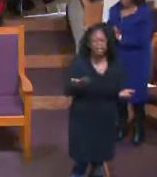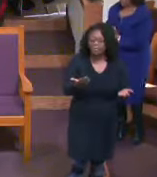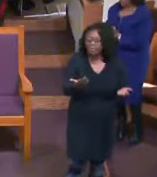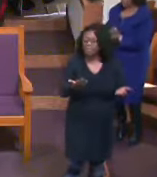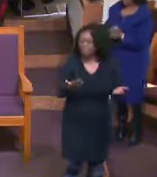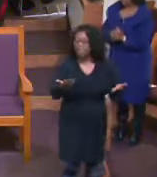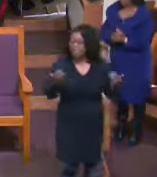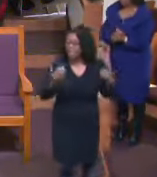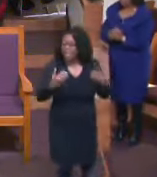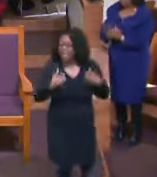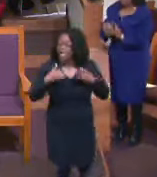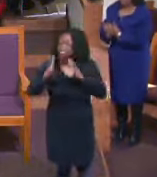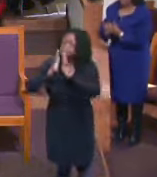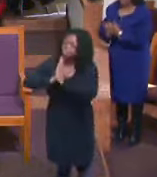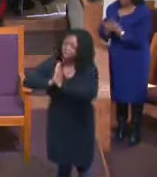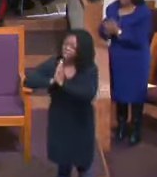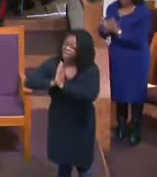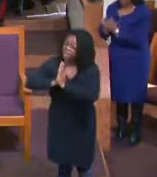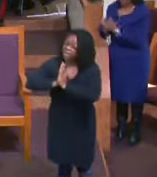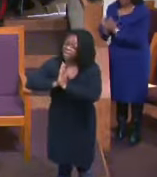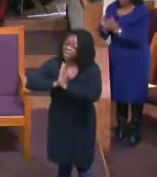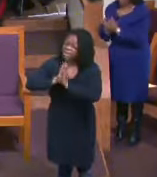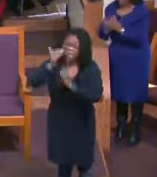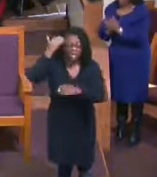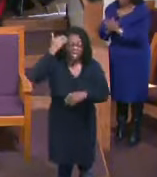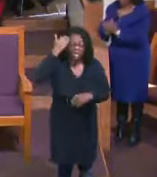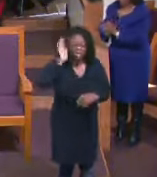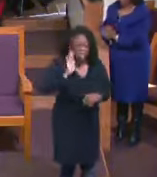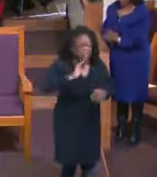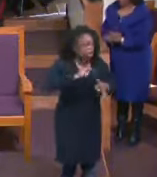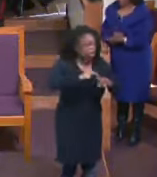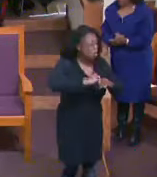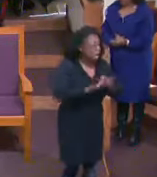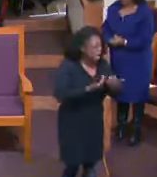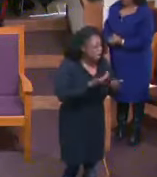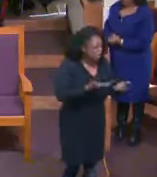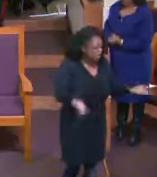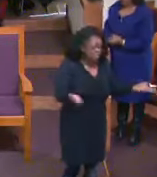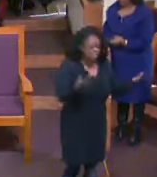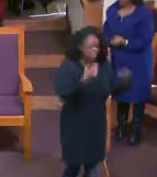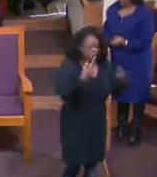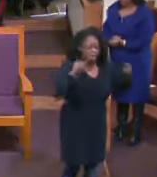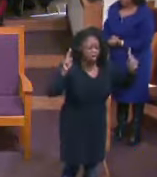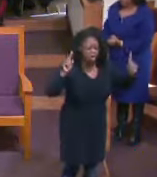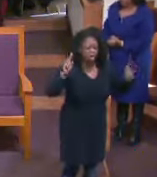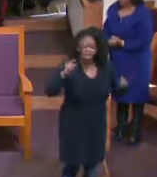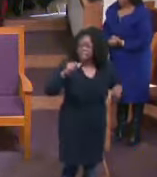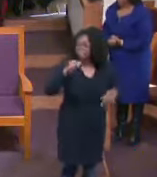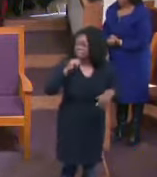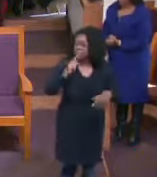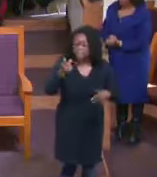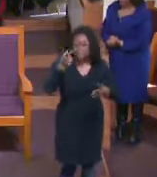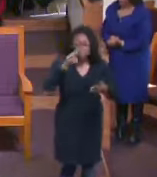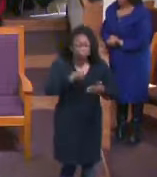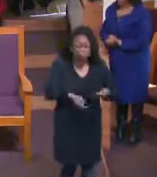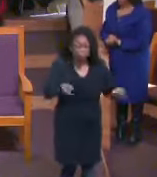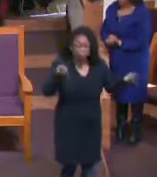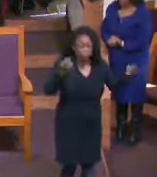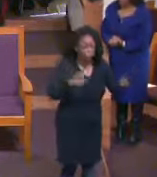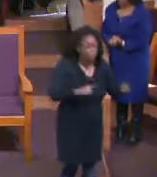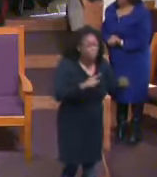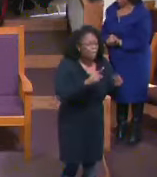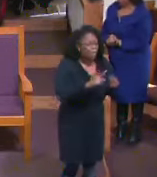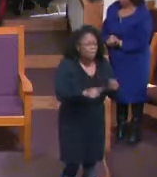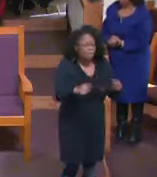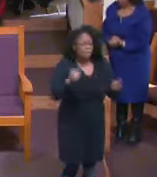ever had to pray, didn't know how things were going to work, didn't know how they was going to turn out, but somehow